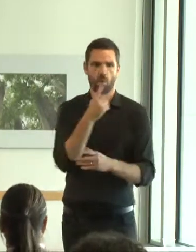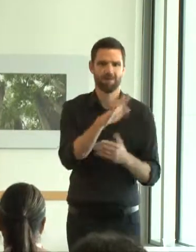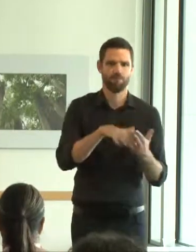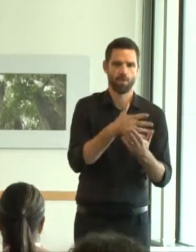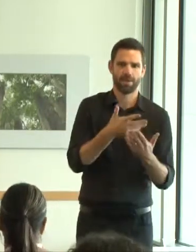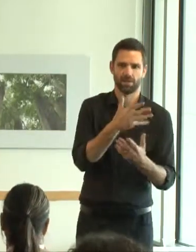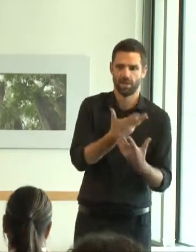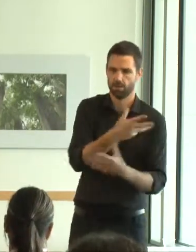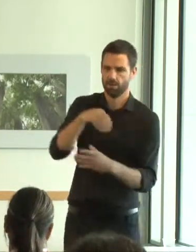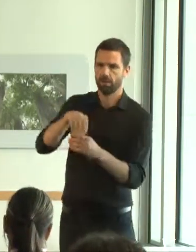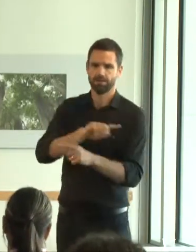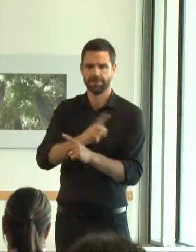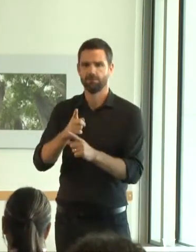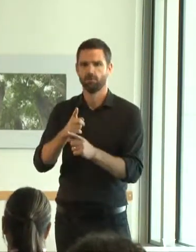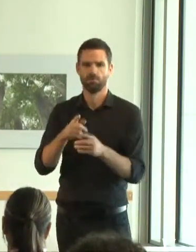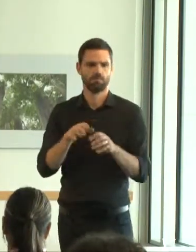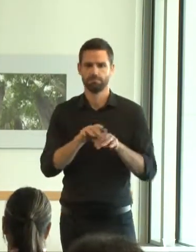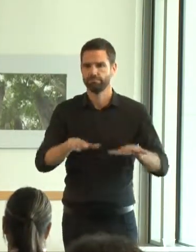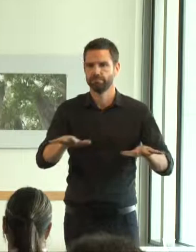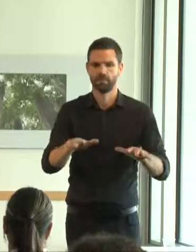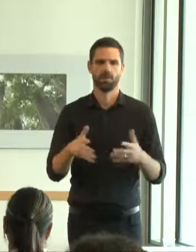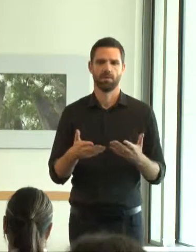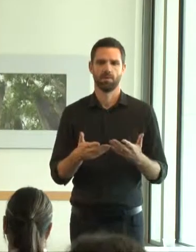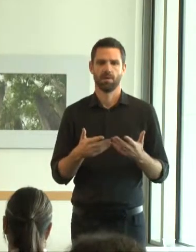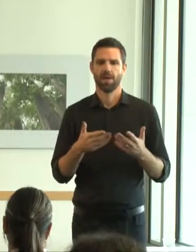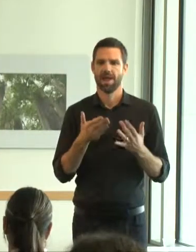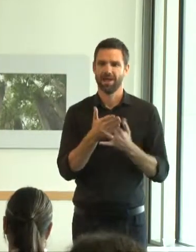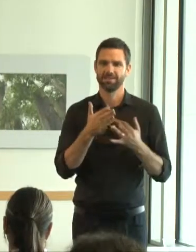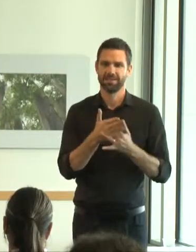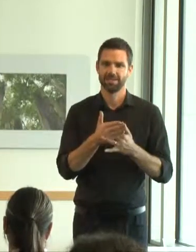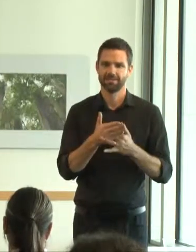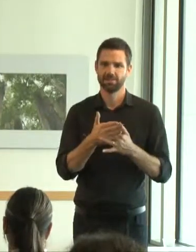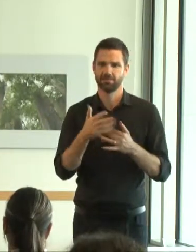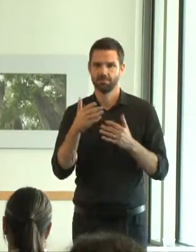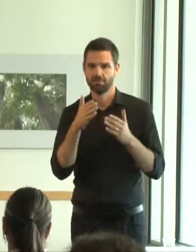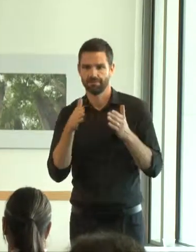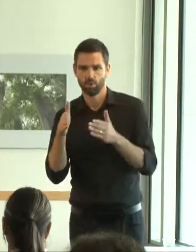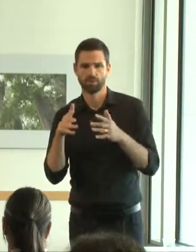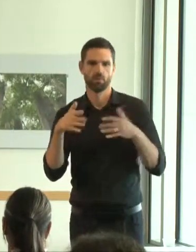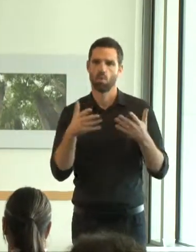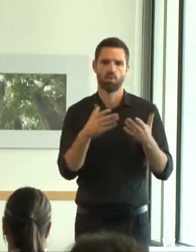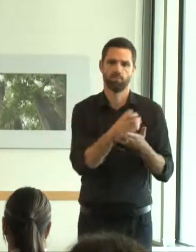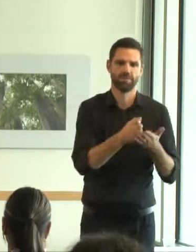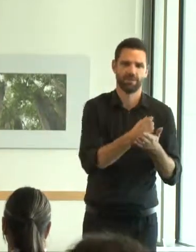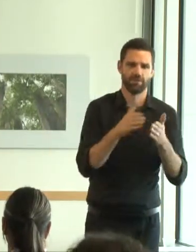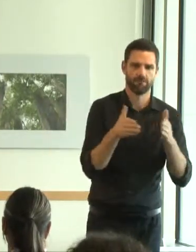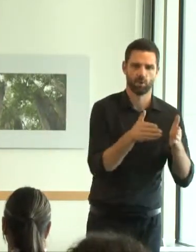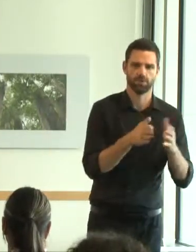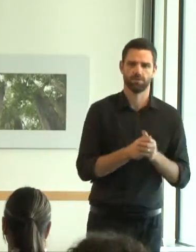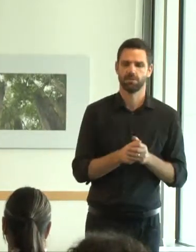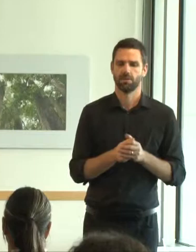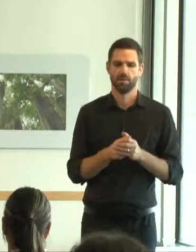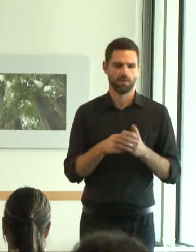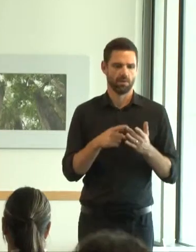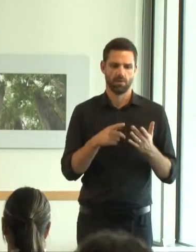in a full-blown preservation system or a more access-orientated one. I don't know if you can actually say that TIFFs or JPEG 2000s or JPEGs